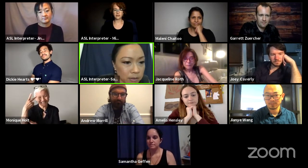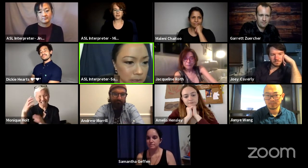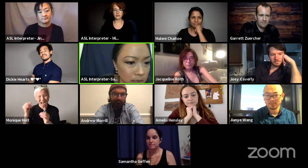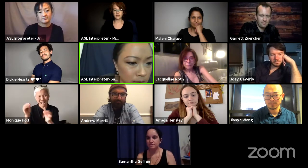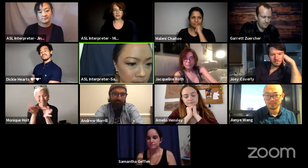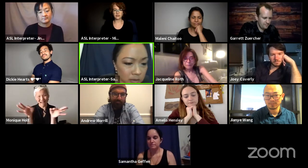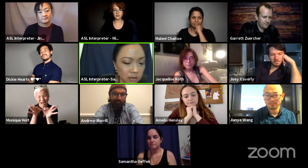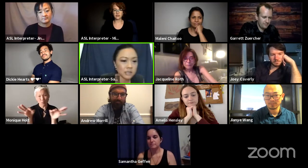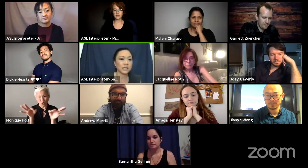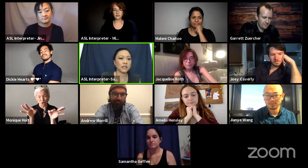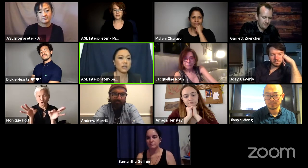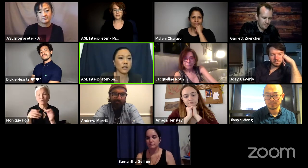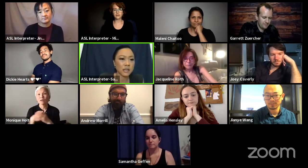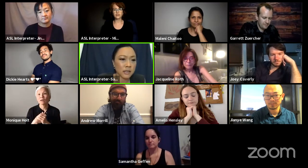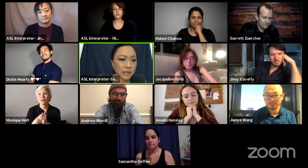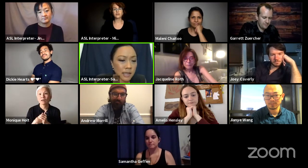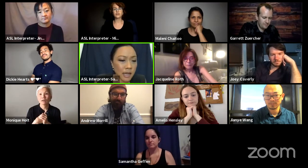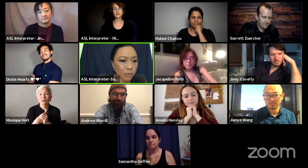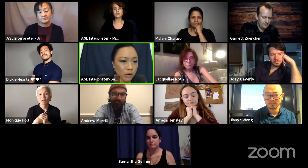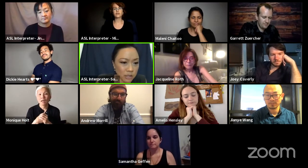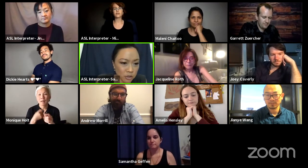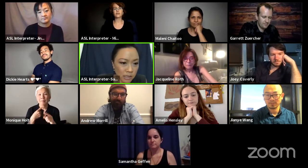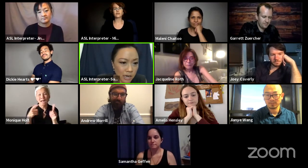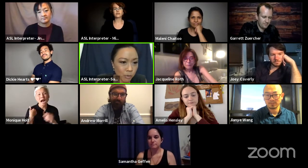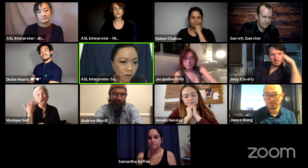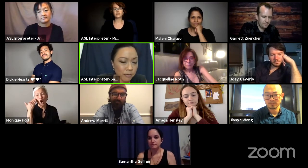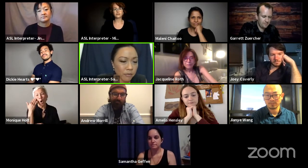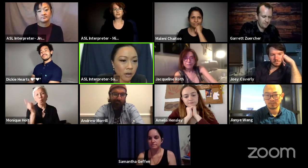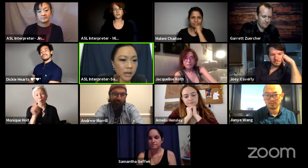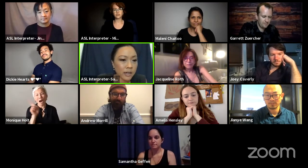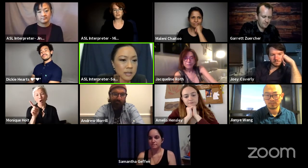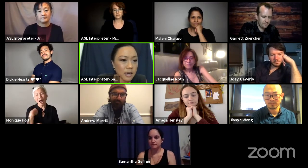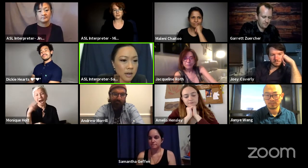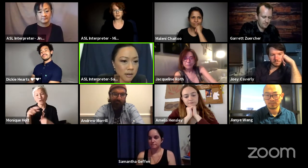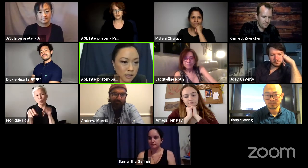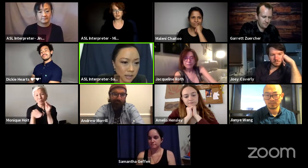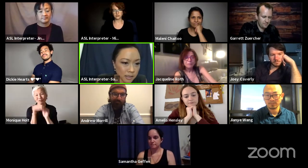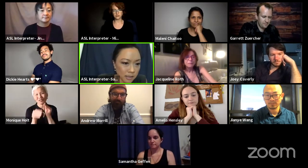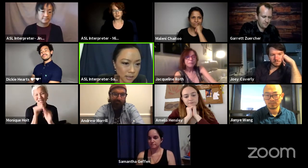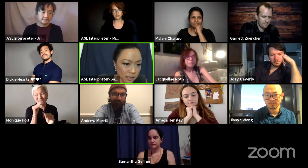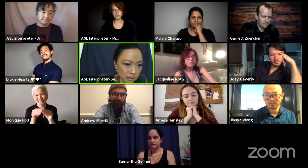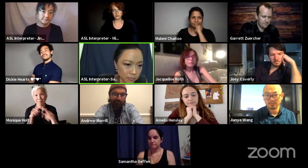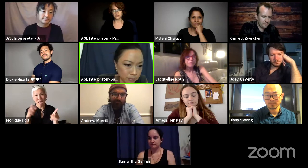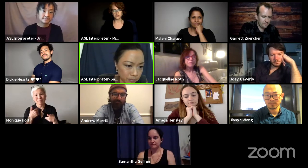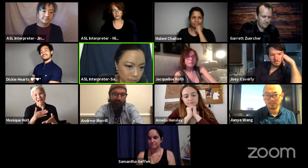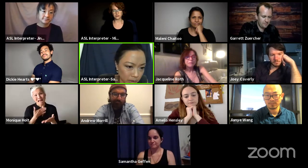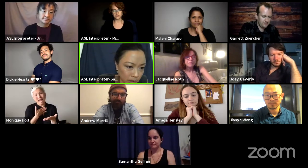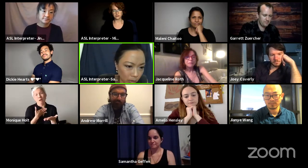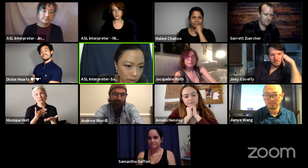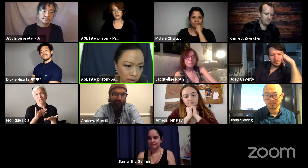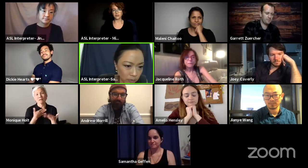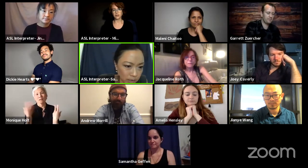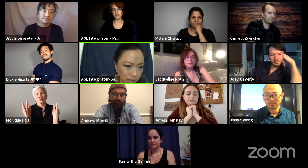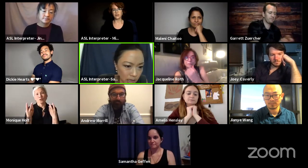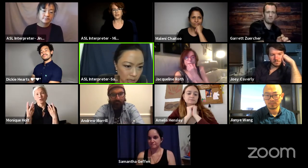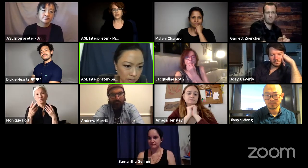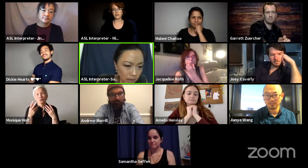the DS or the library, the digital library for ASL. And I wanted to fix a lot of the